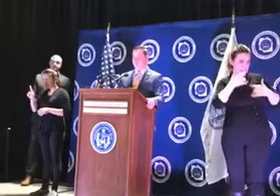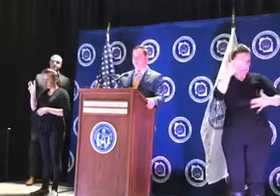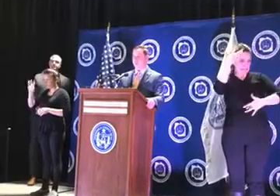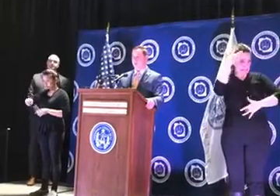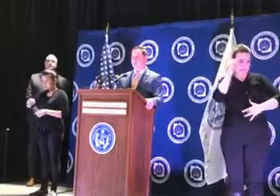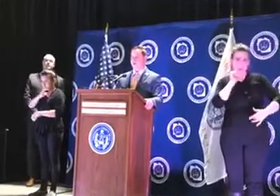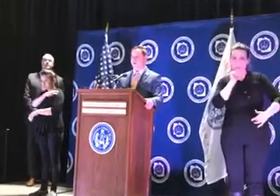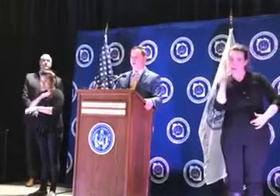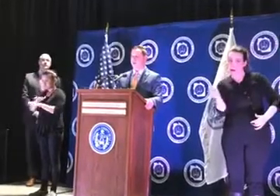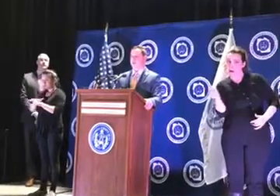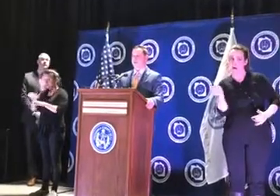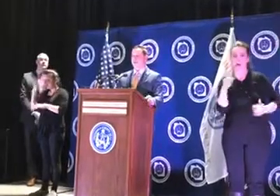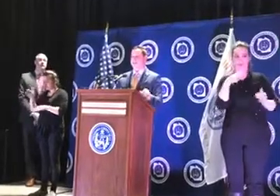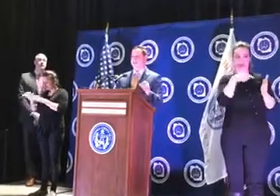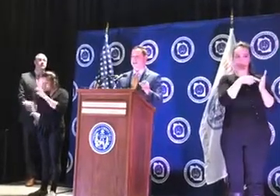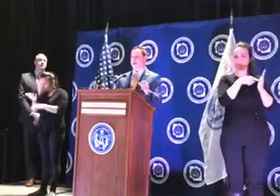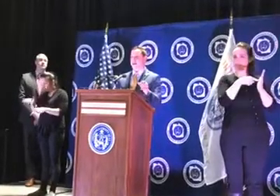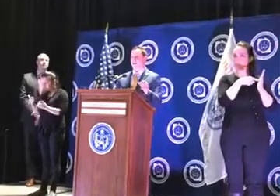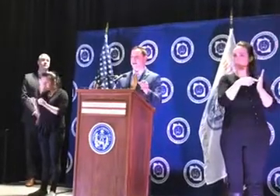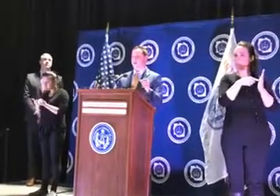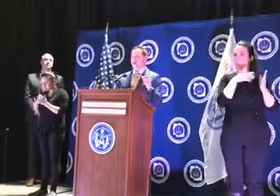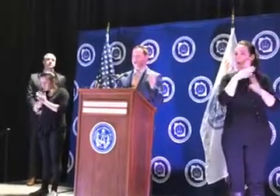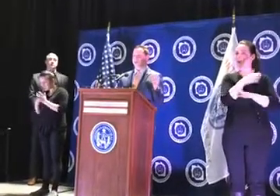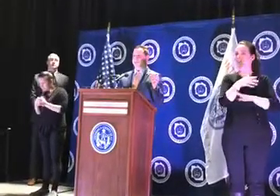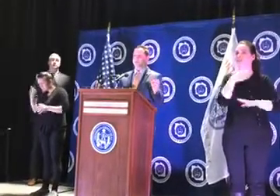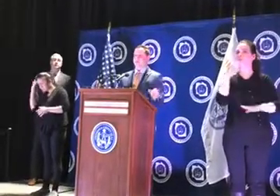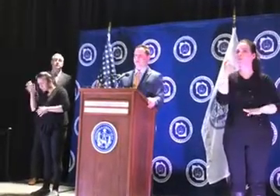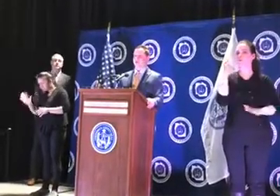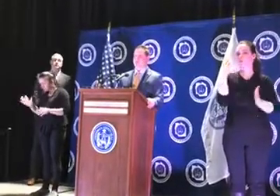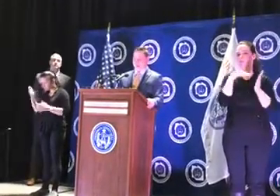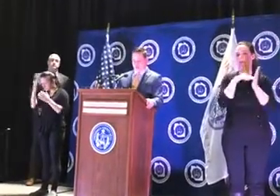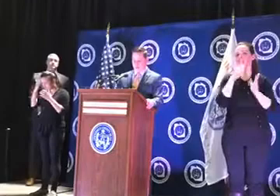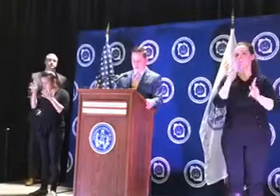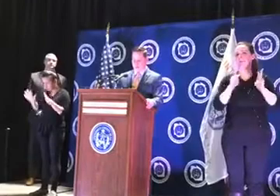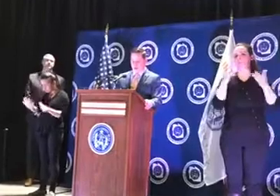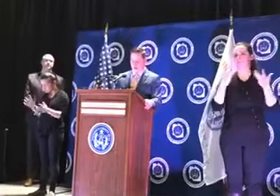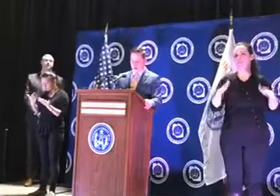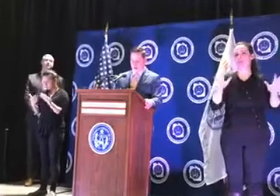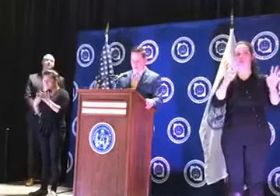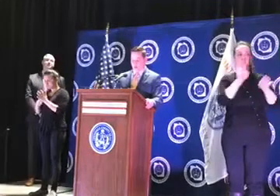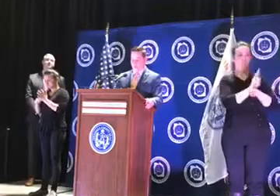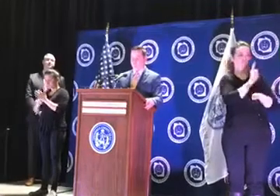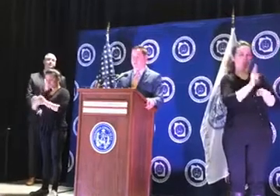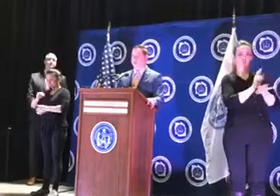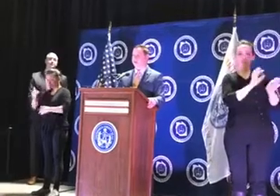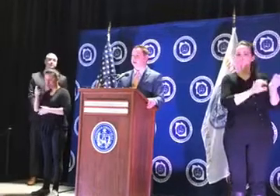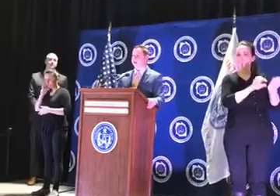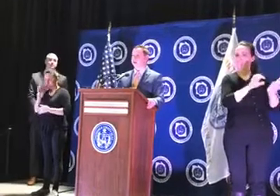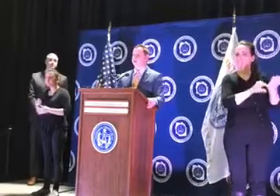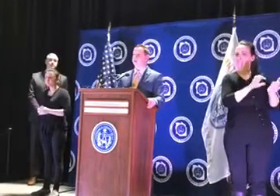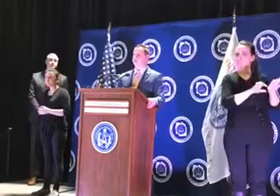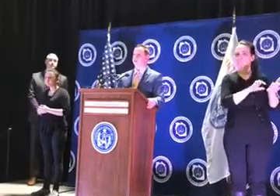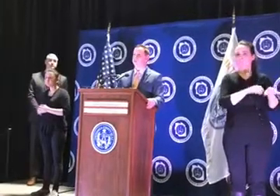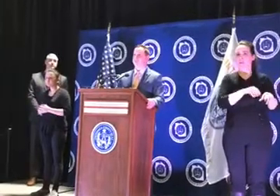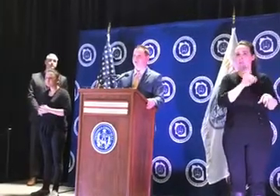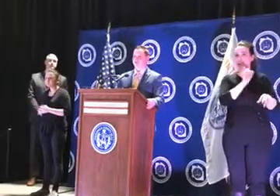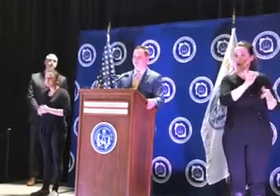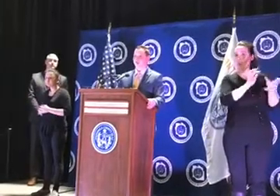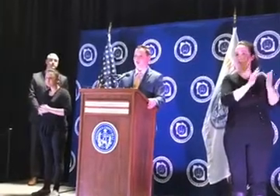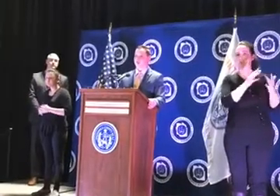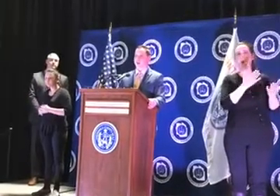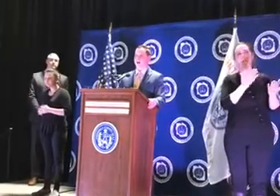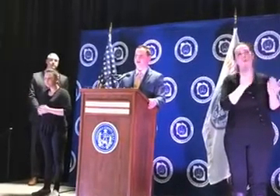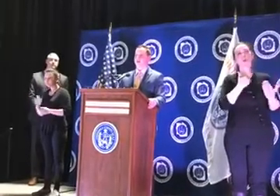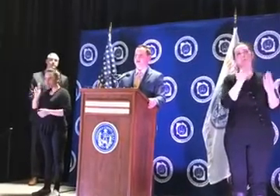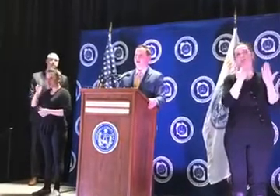at the algorithm and utilize that technology when assessing one's health. We want to thank Upstate and we want to thank